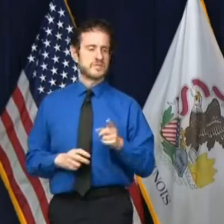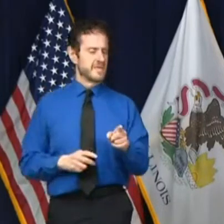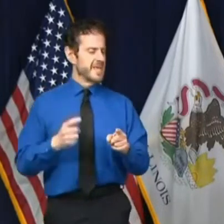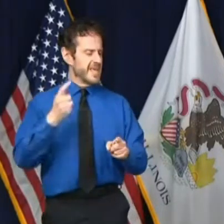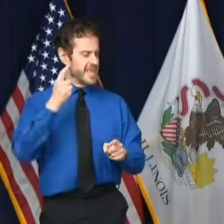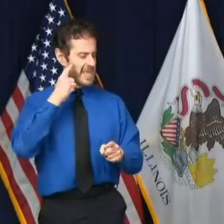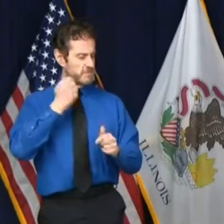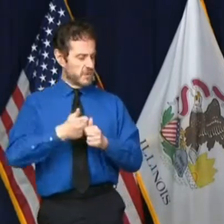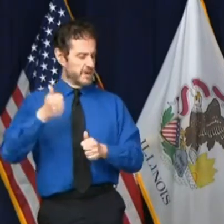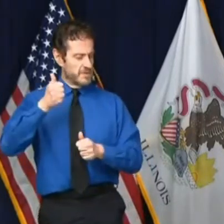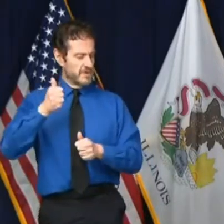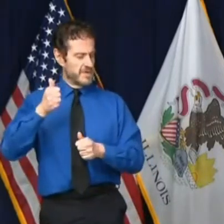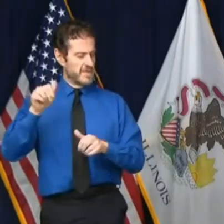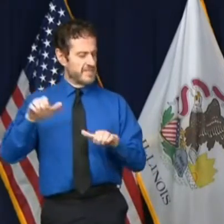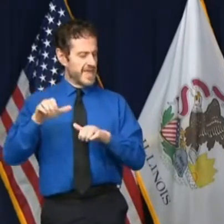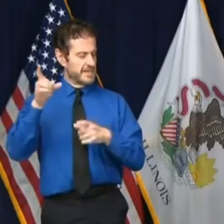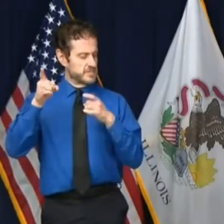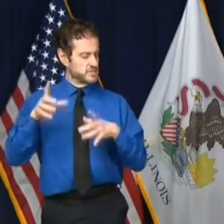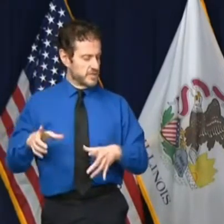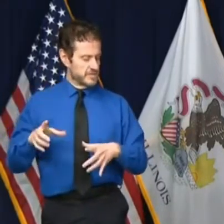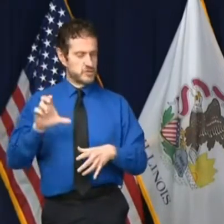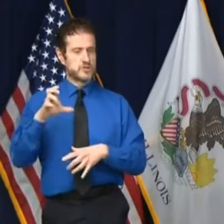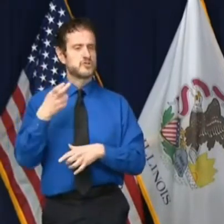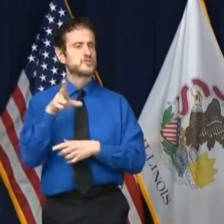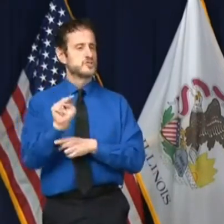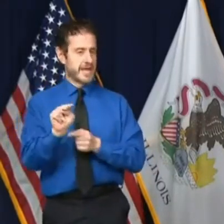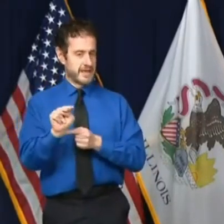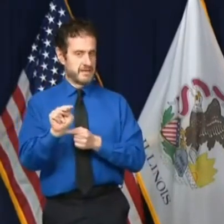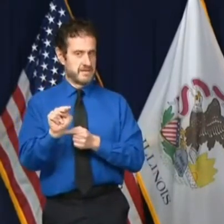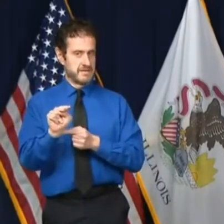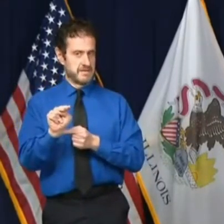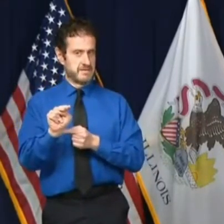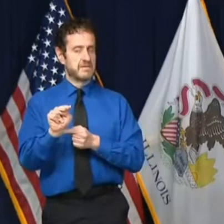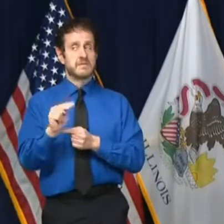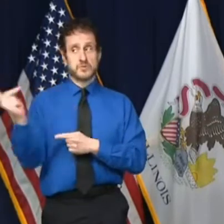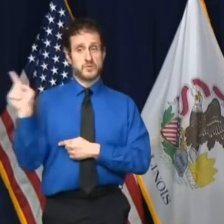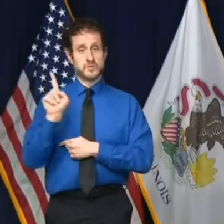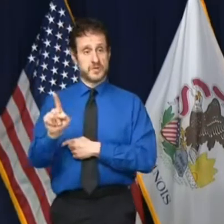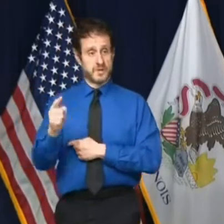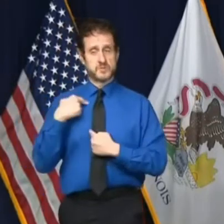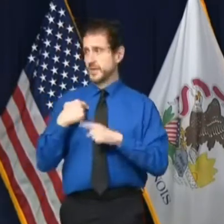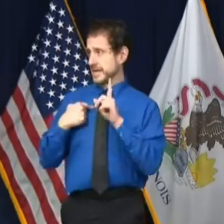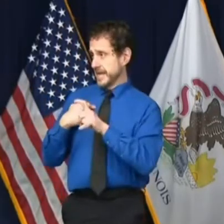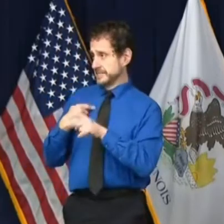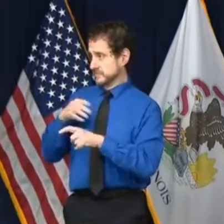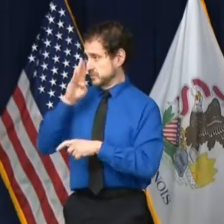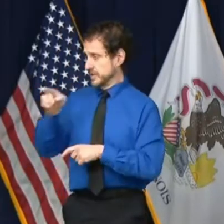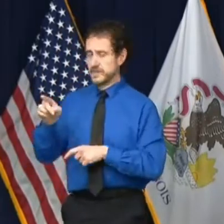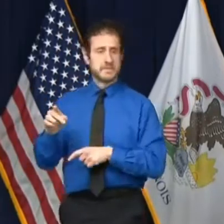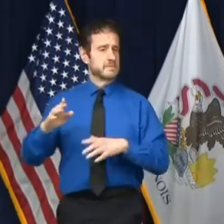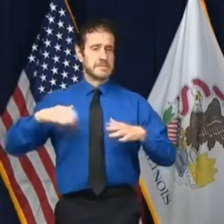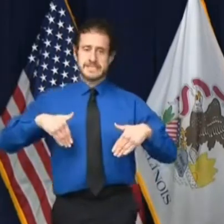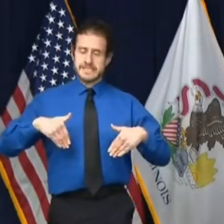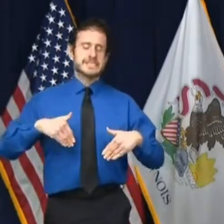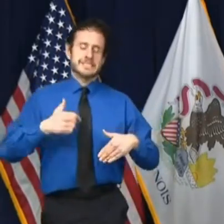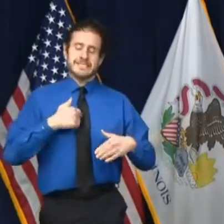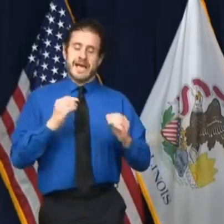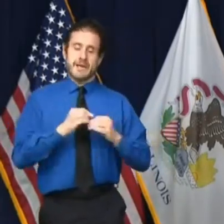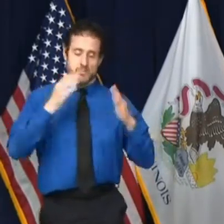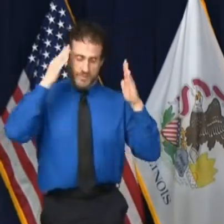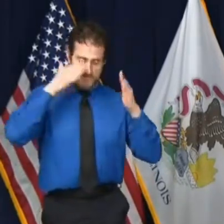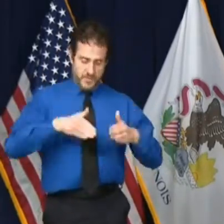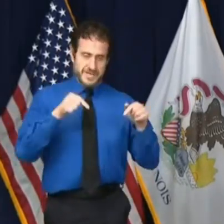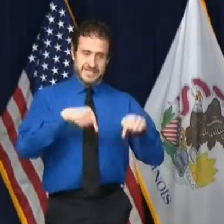director, Chan, come here so we could ask him directly, questions directly? I haven't, but, I've been focused, as you know,